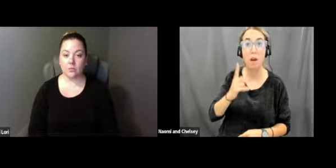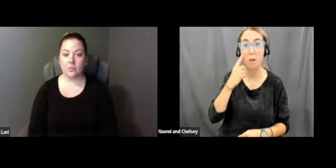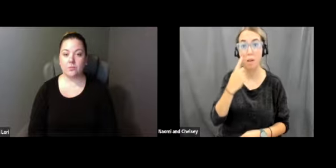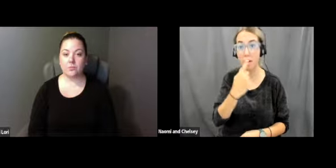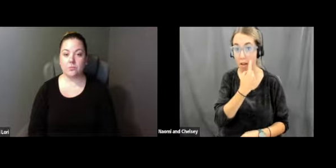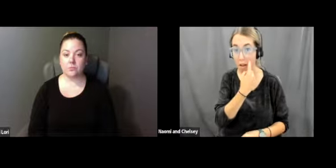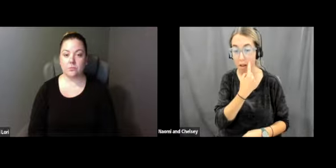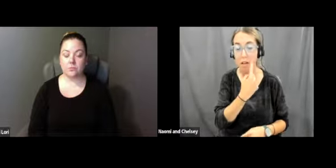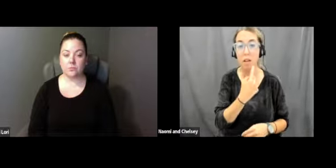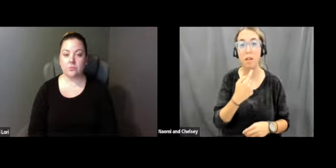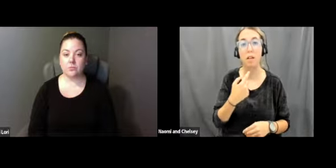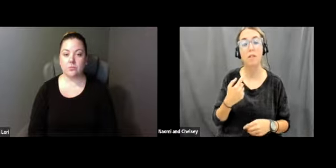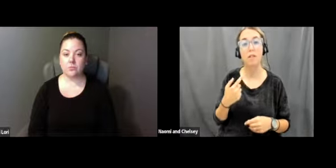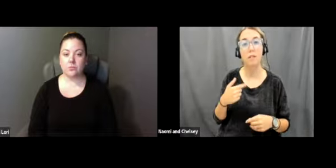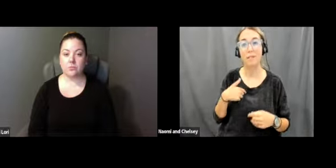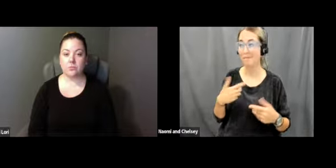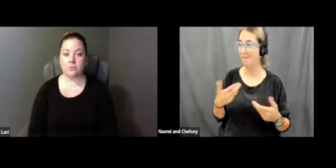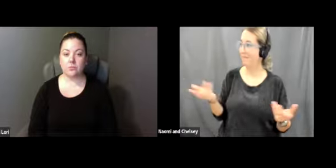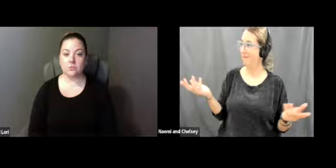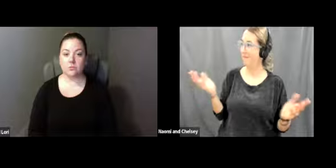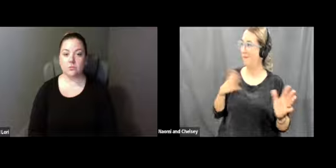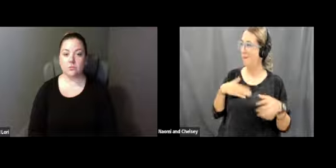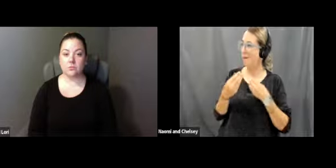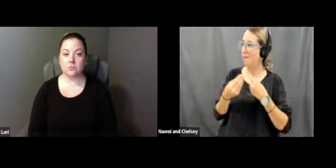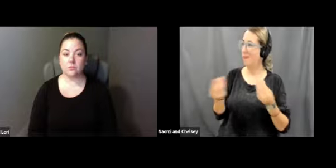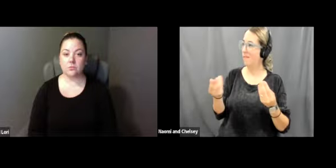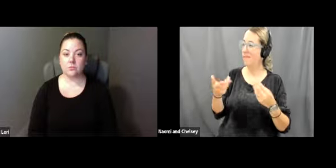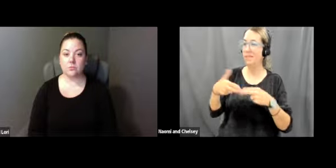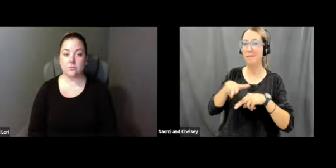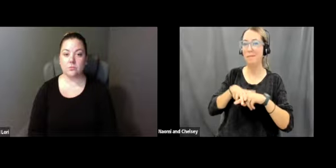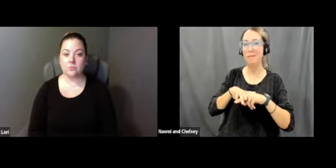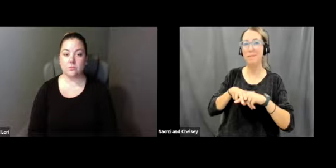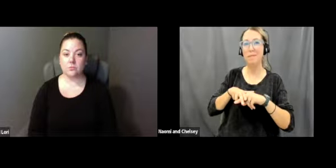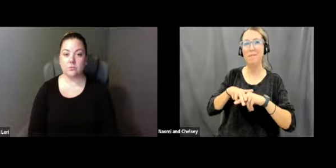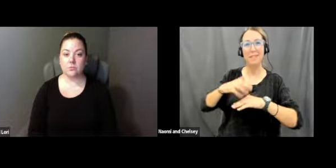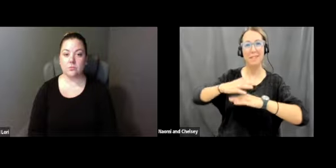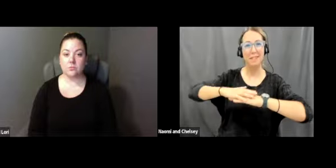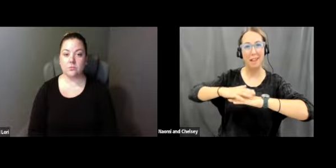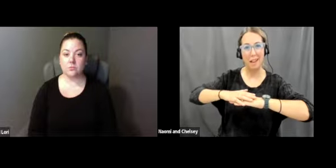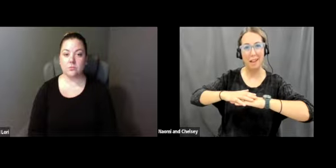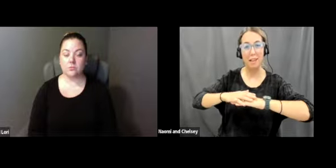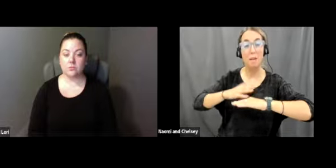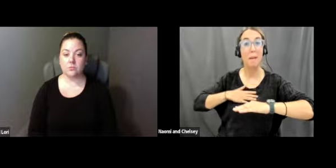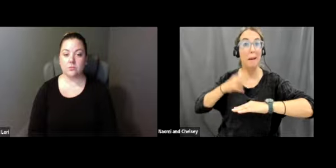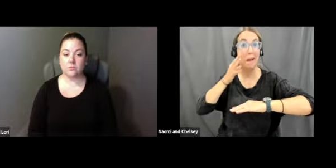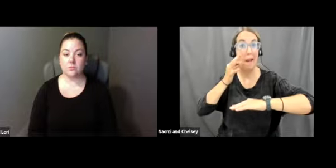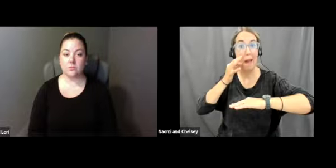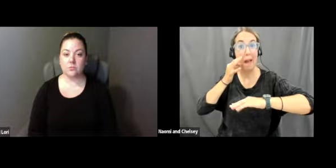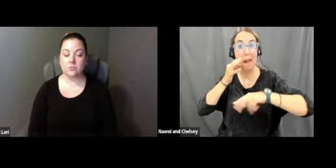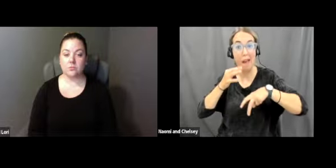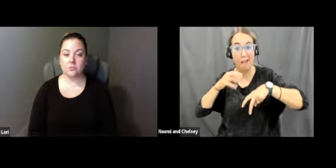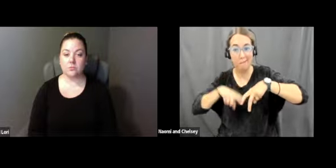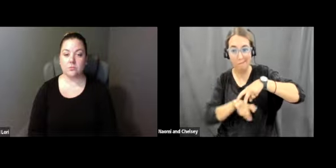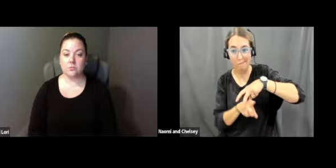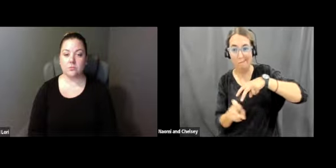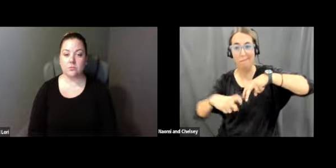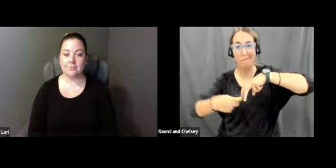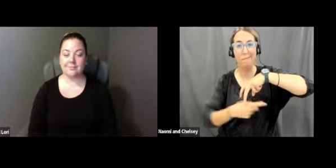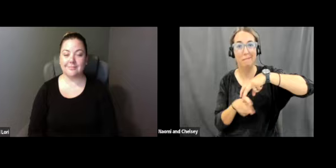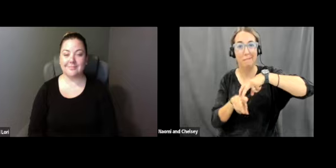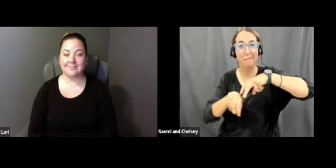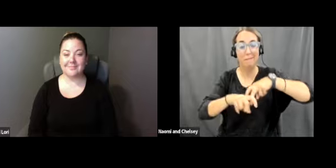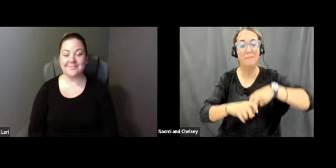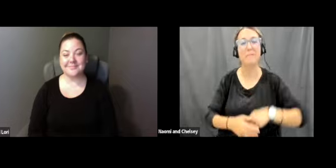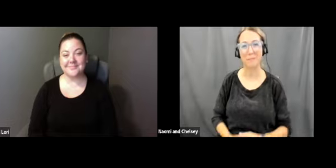I am sitting in my office room at my desk with my cat climbing around my feet. And I am